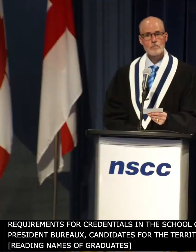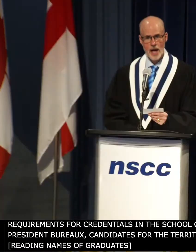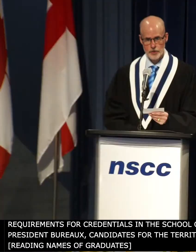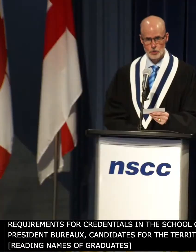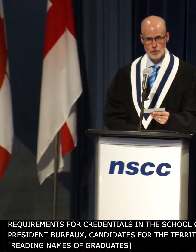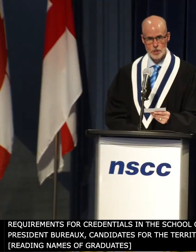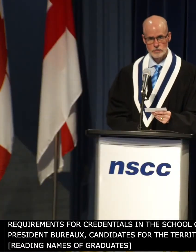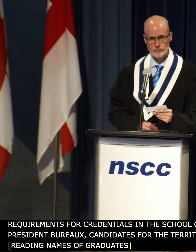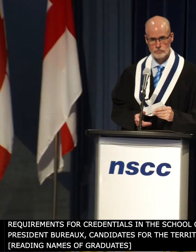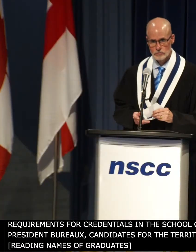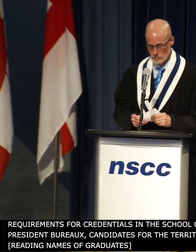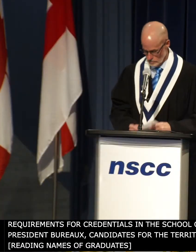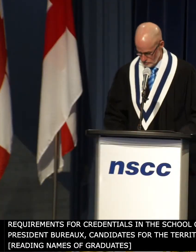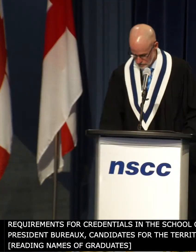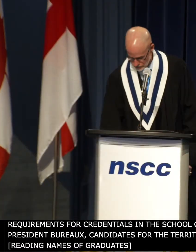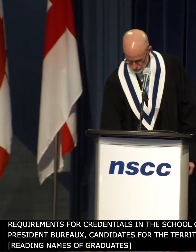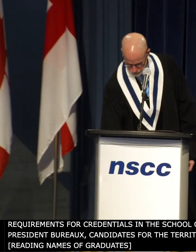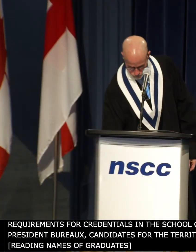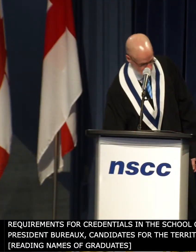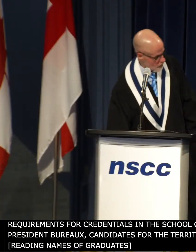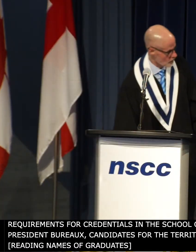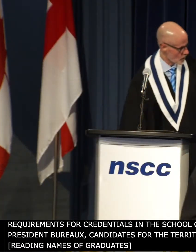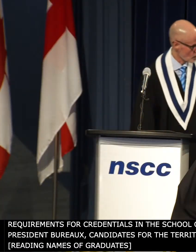William Matthews.